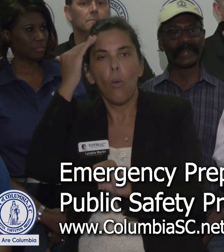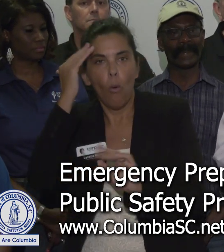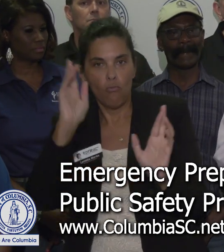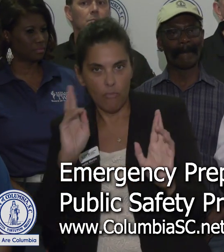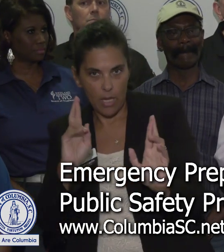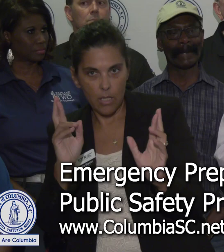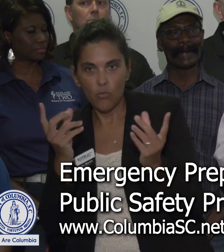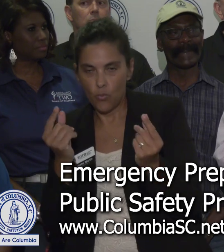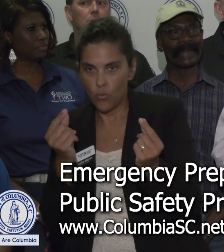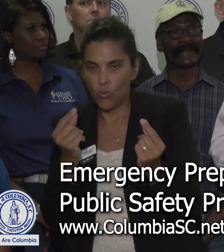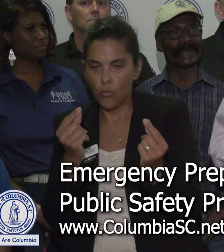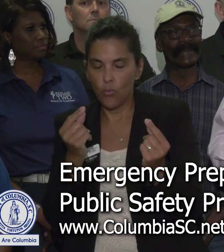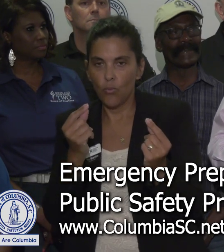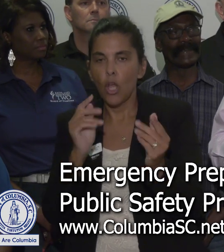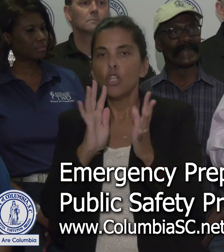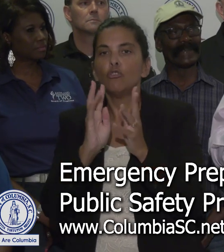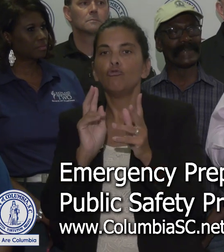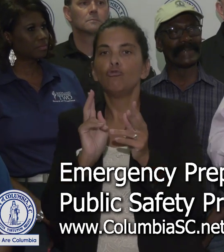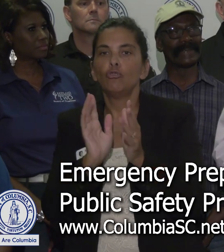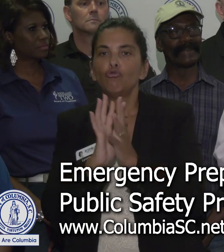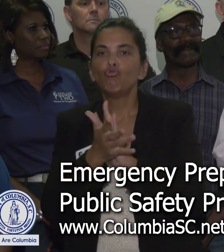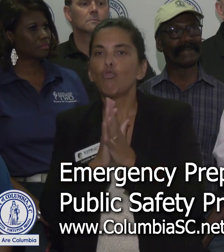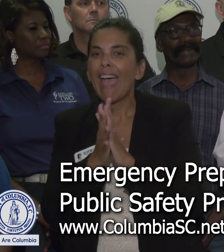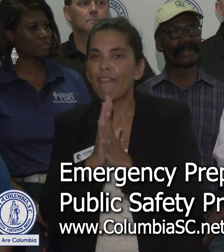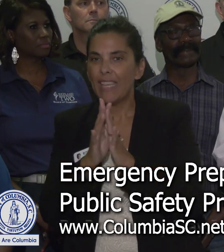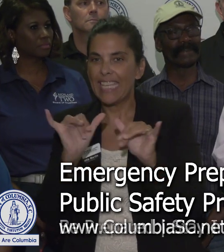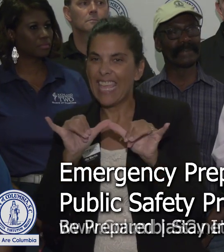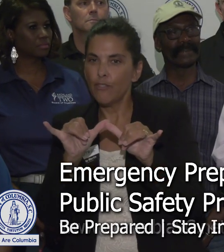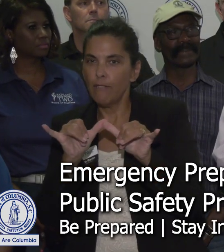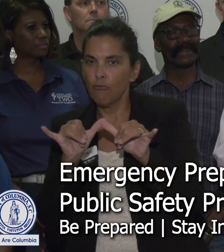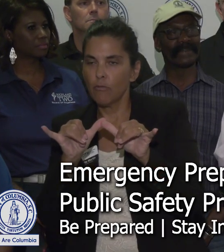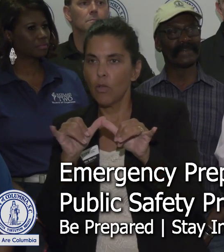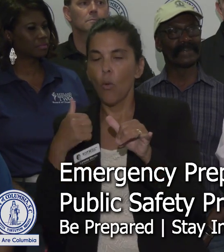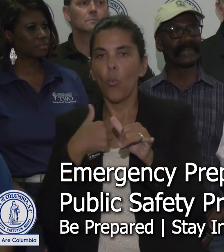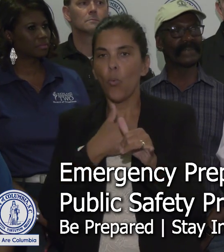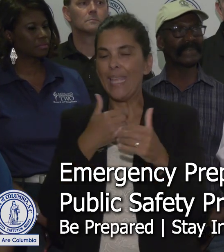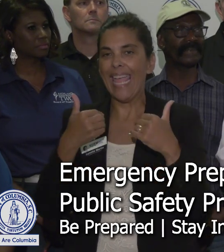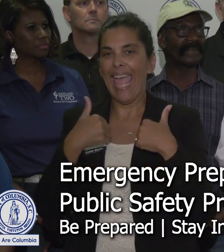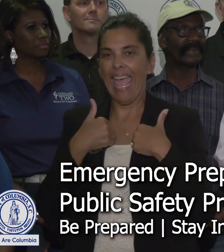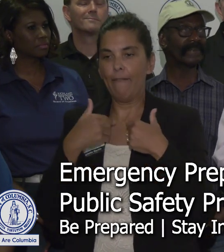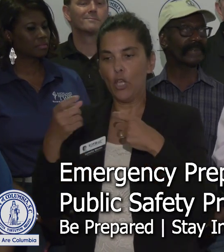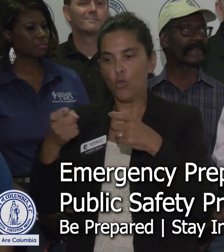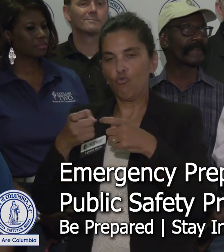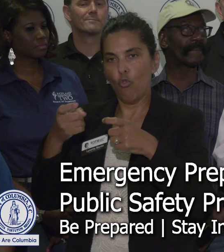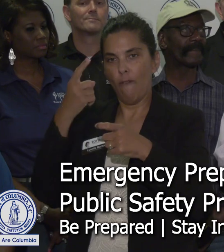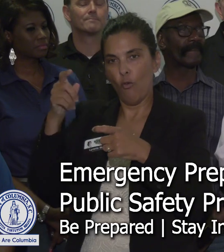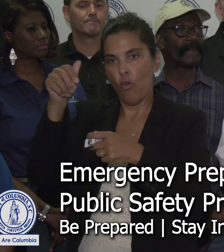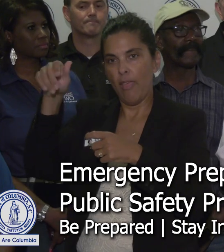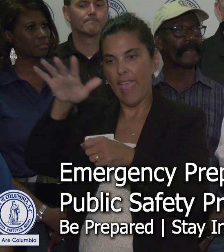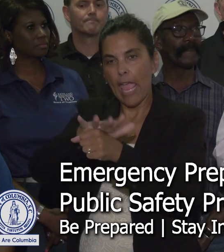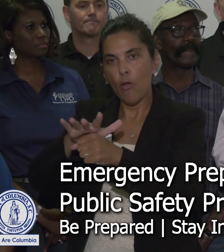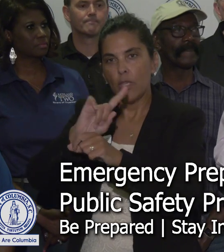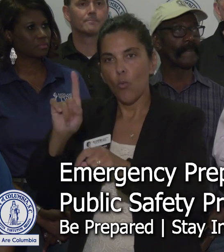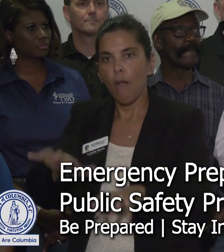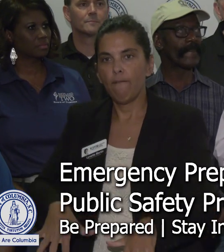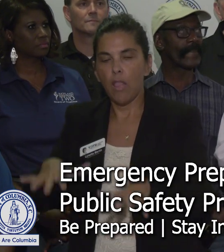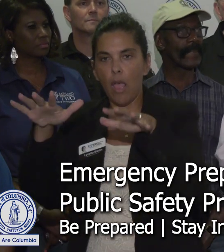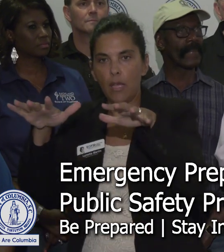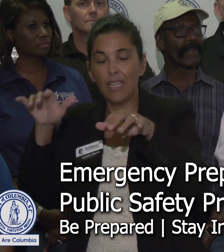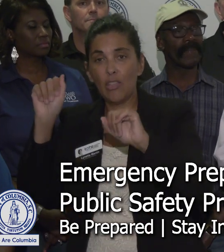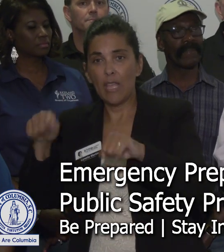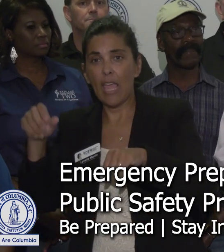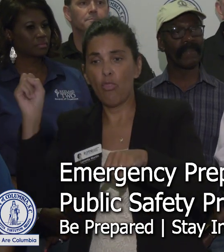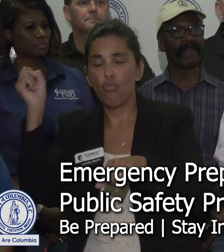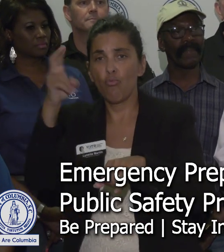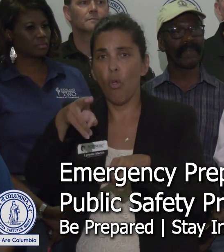Our traffic engineering division has built controllers for all the areas that flooded during the 2015 flood so they can throw a controller